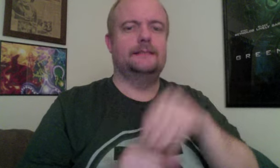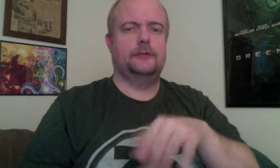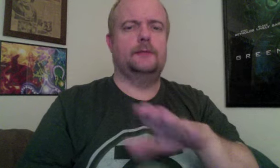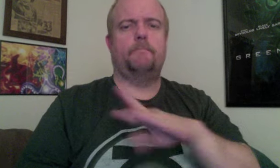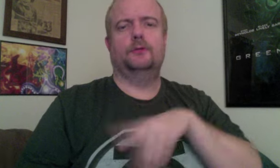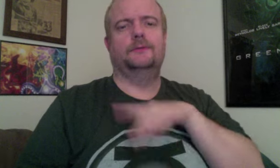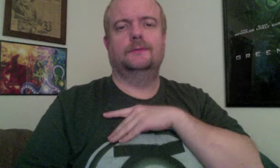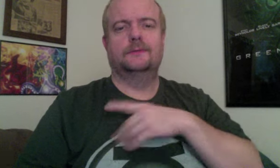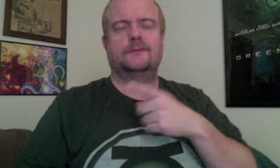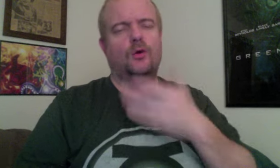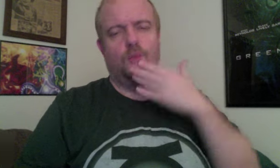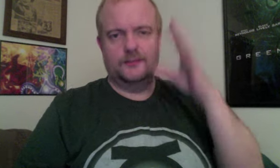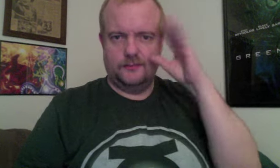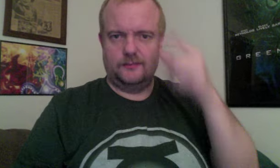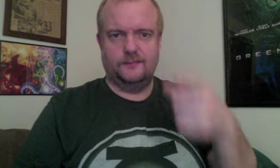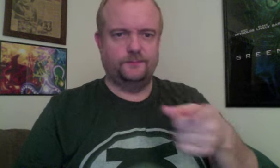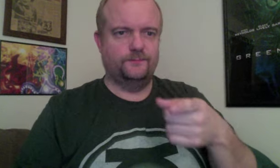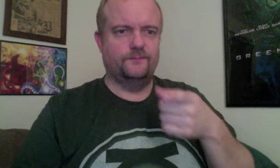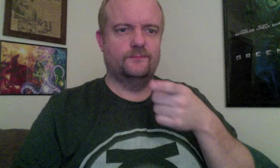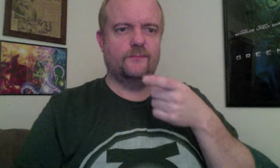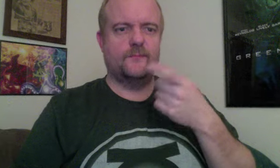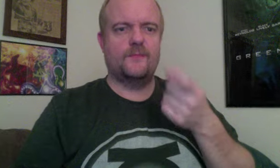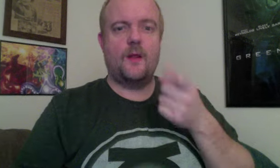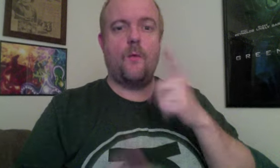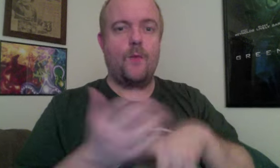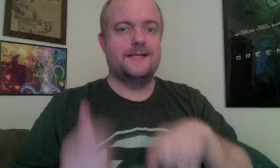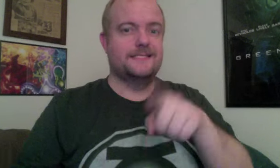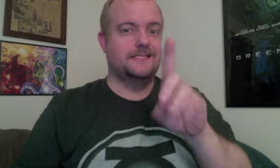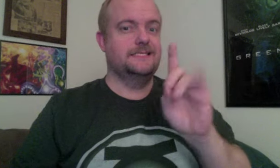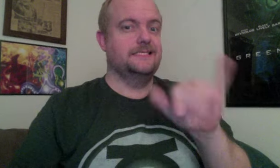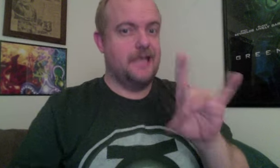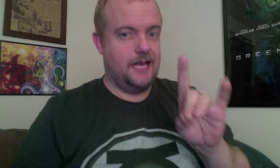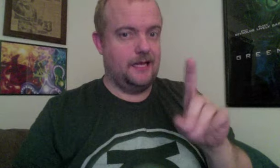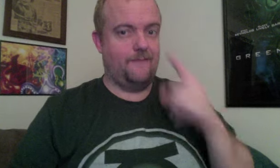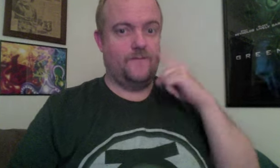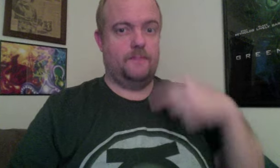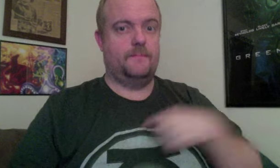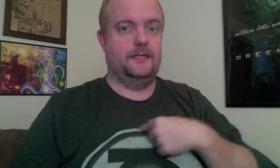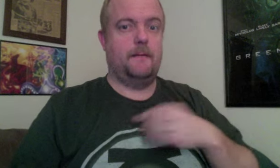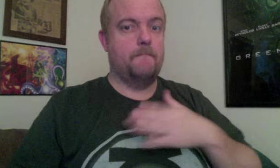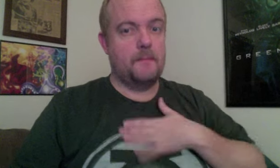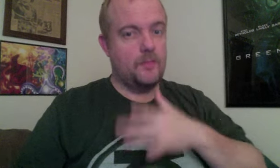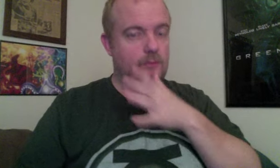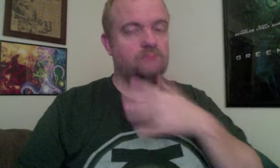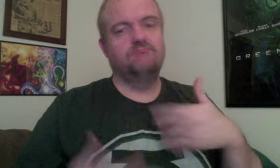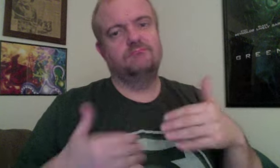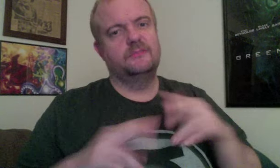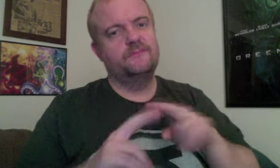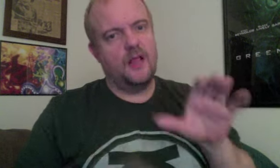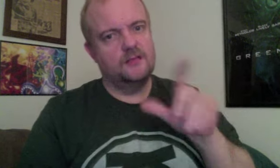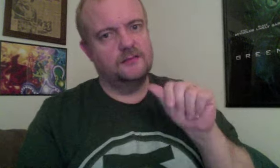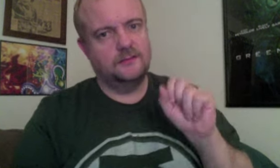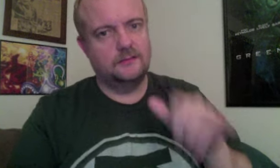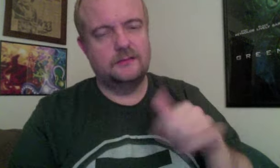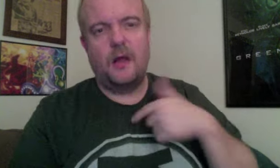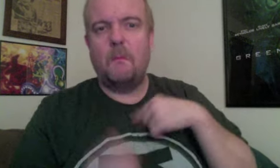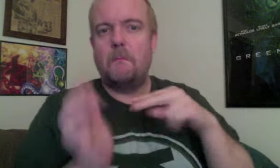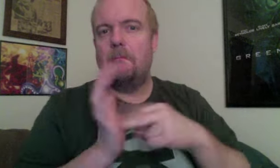experts, coordinating with satellite intelligence, unmanned aerial drones, and surveillance by spies on the ground in